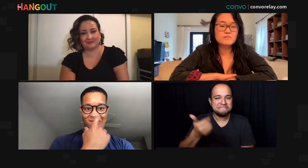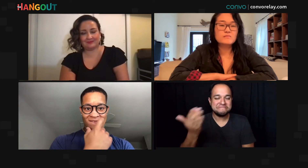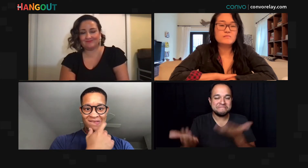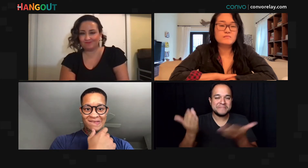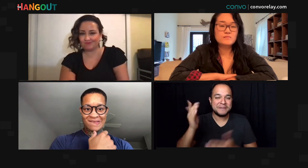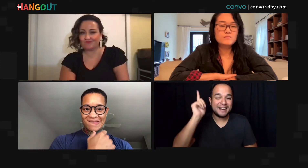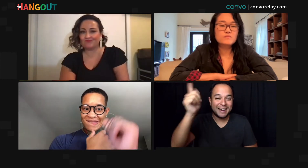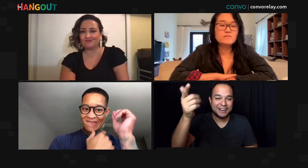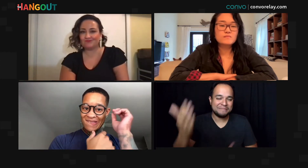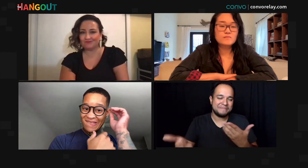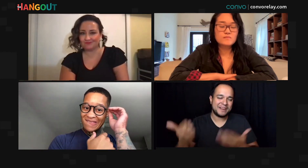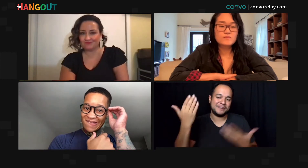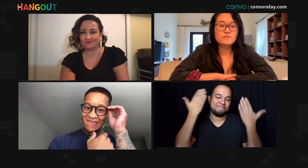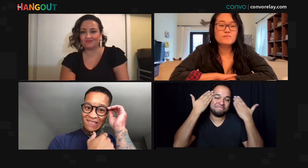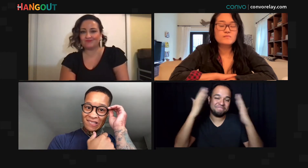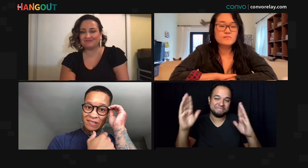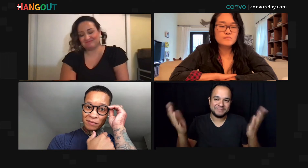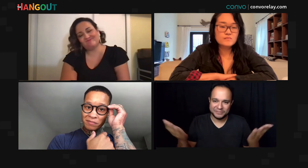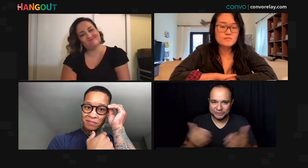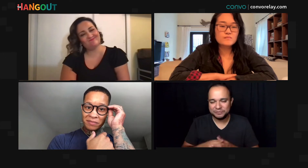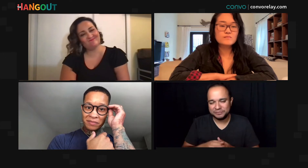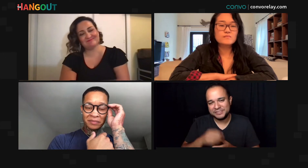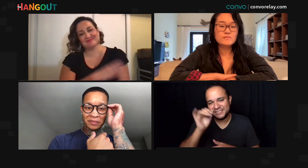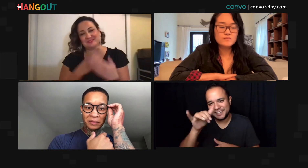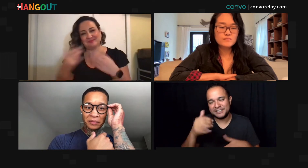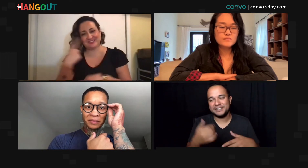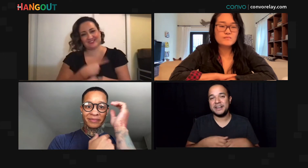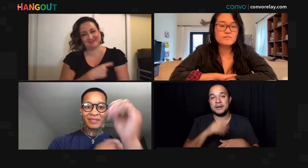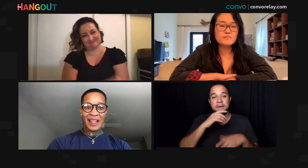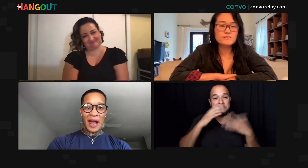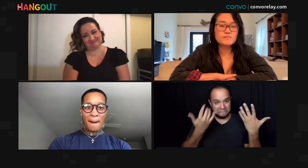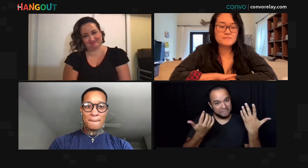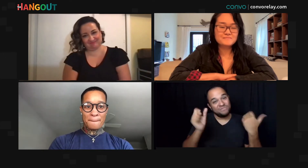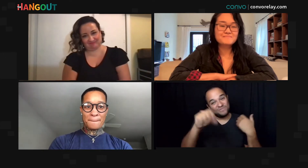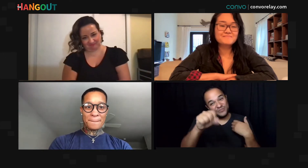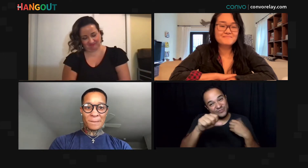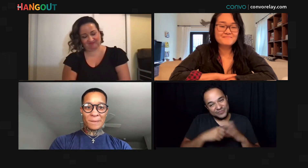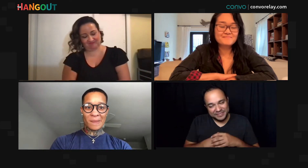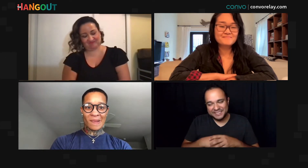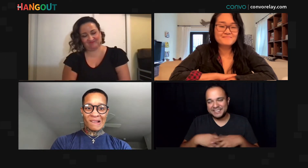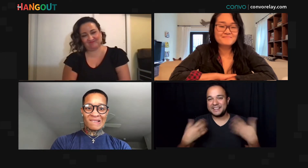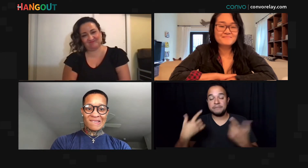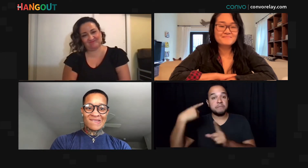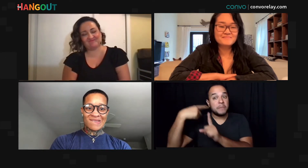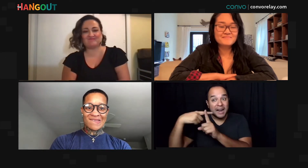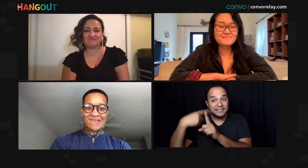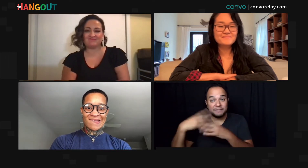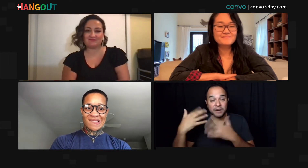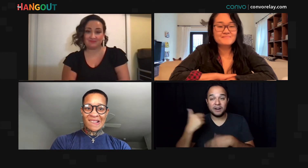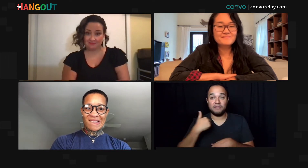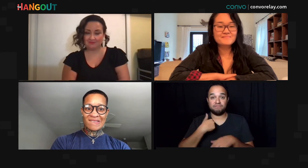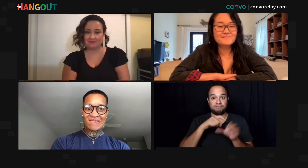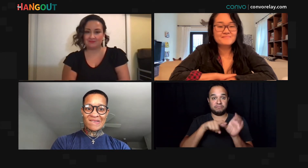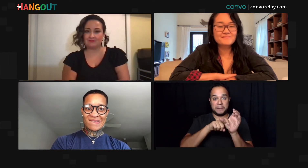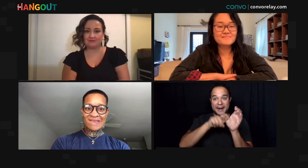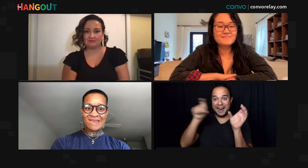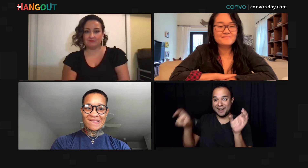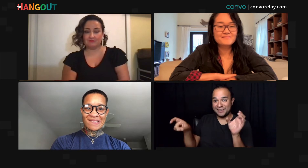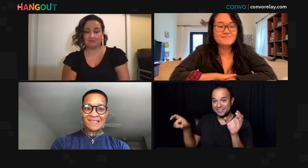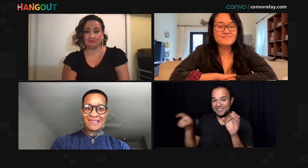them. And I don't know if they'll ever accept me being gay, perhaps later, but I think the positive part